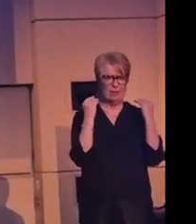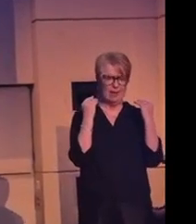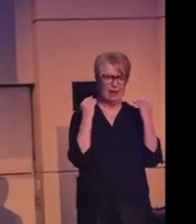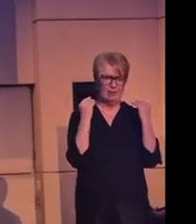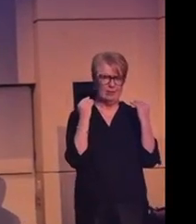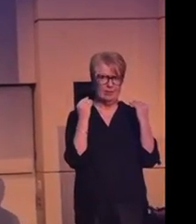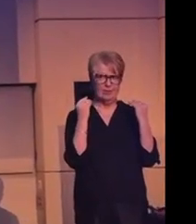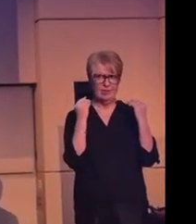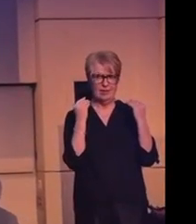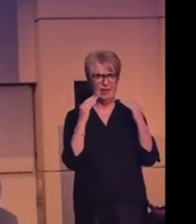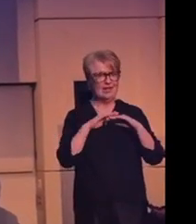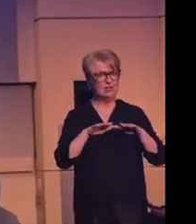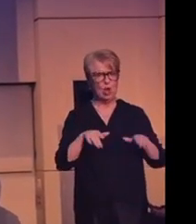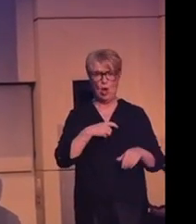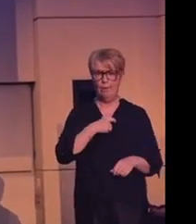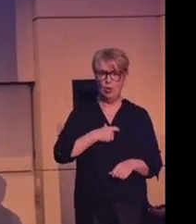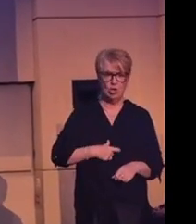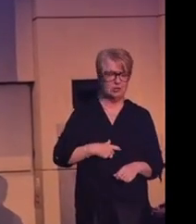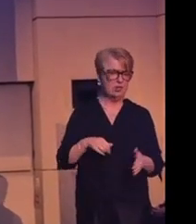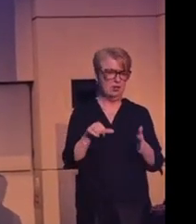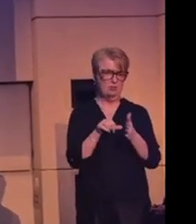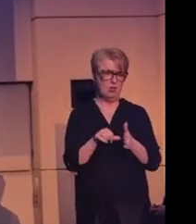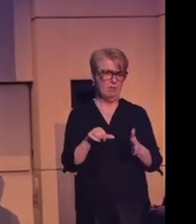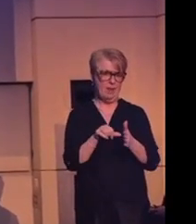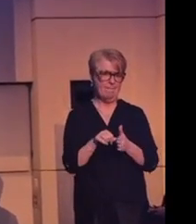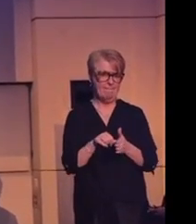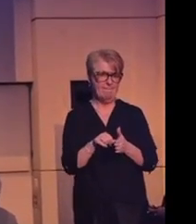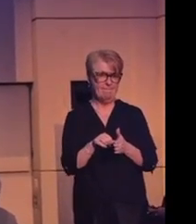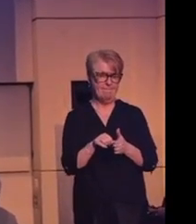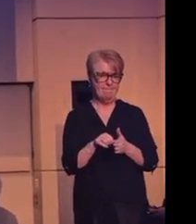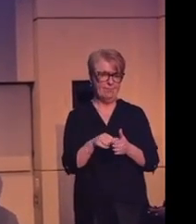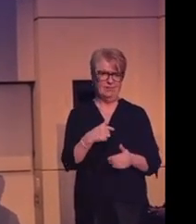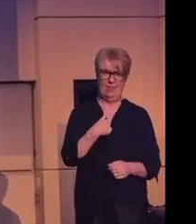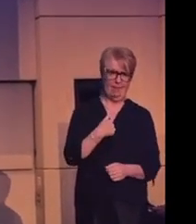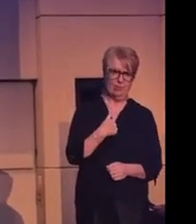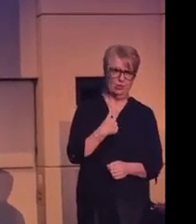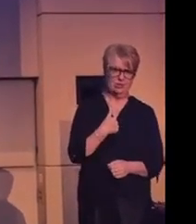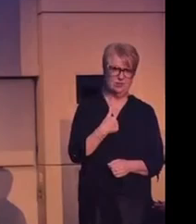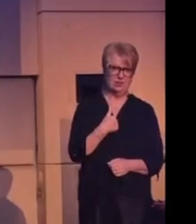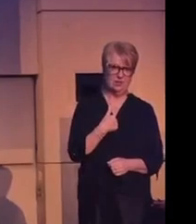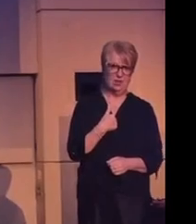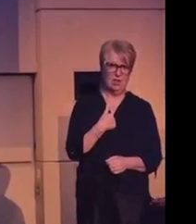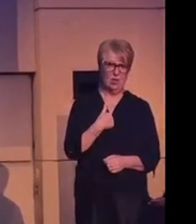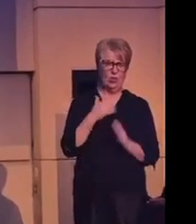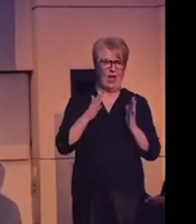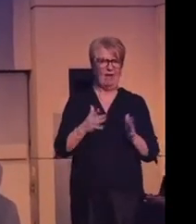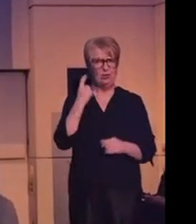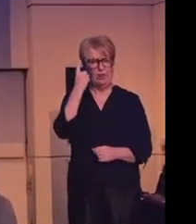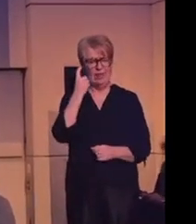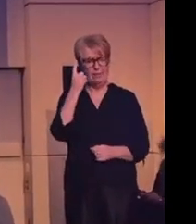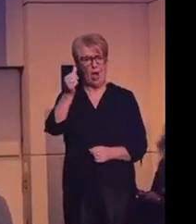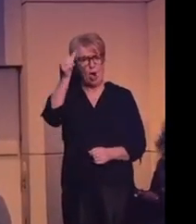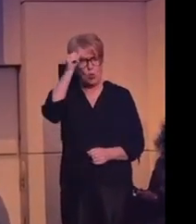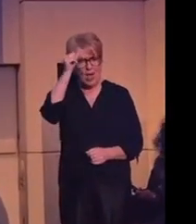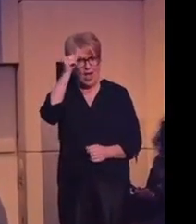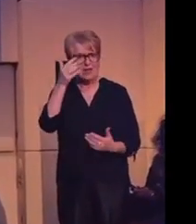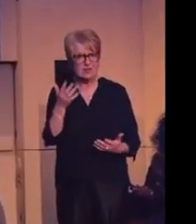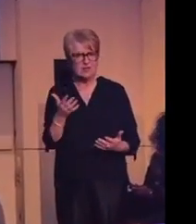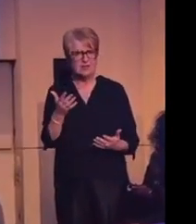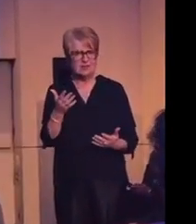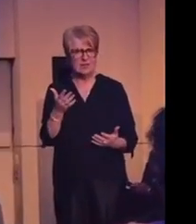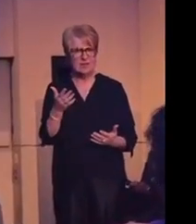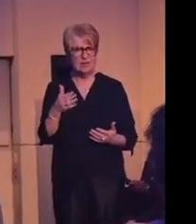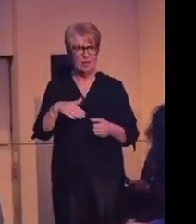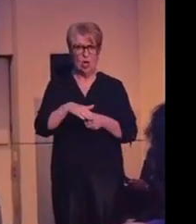a personal problem to that person. We need to be looking at awareness campaigns, which the local